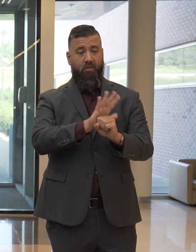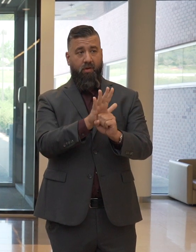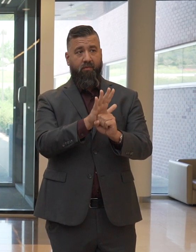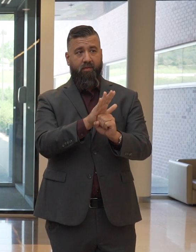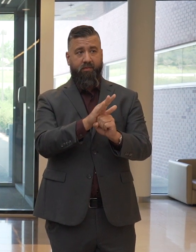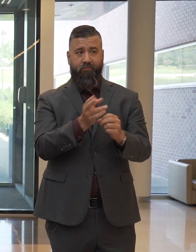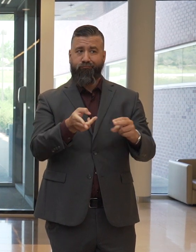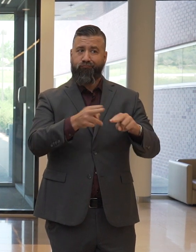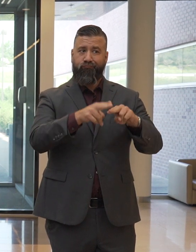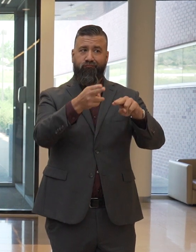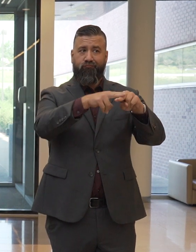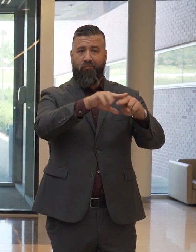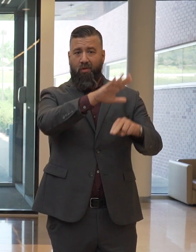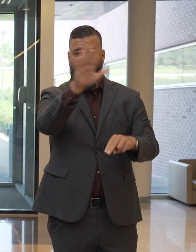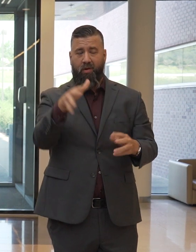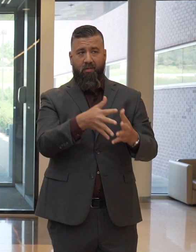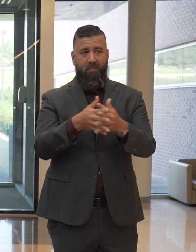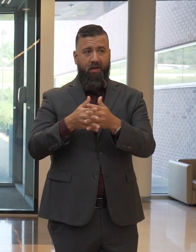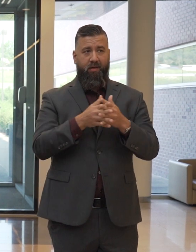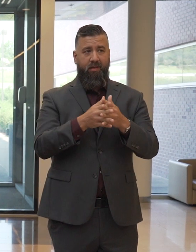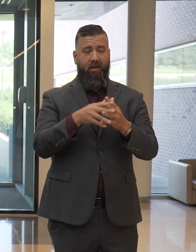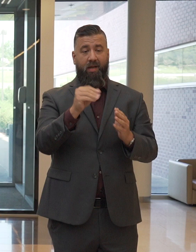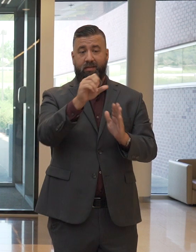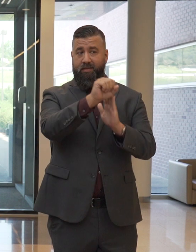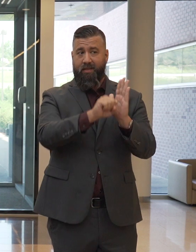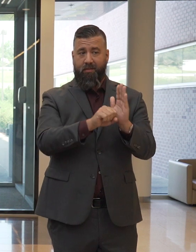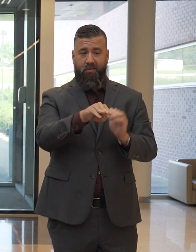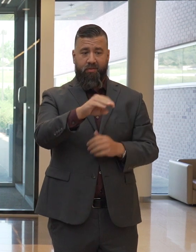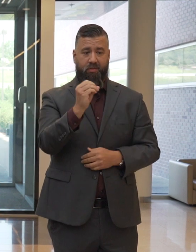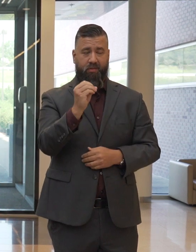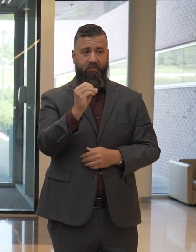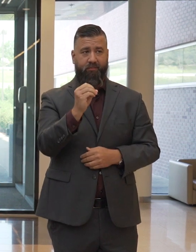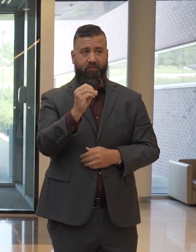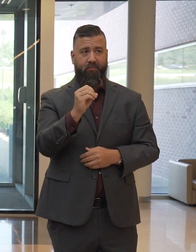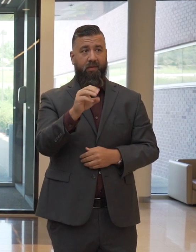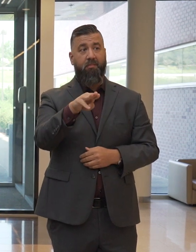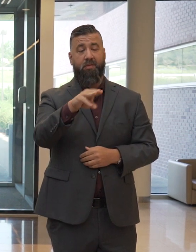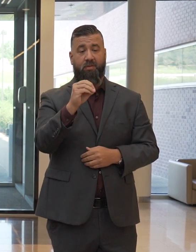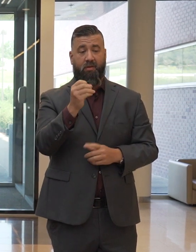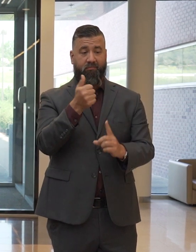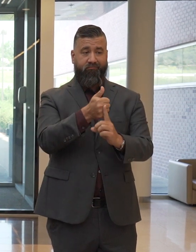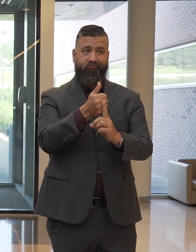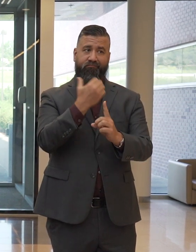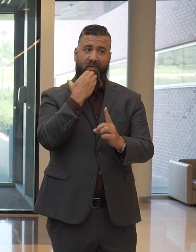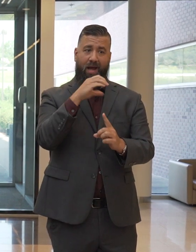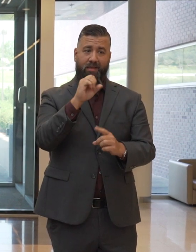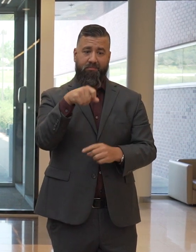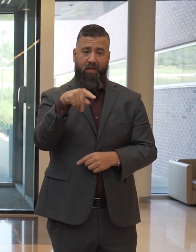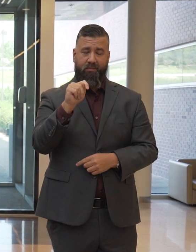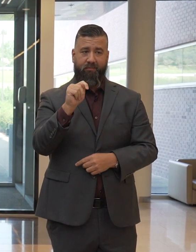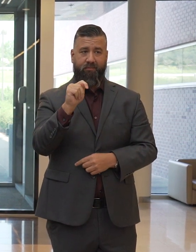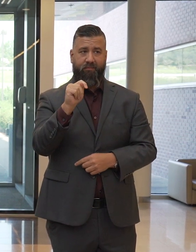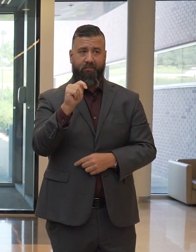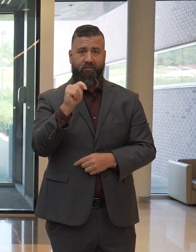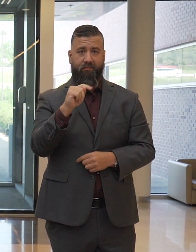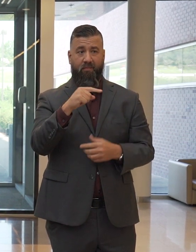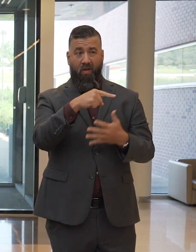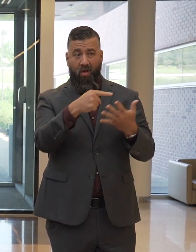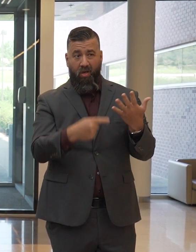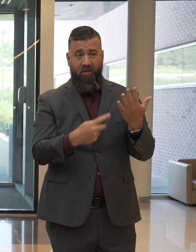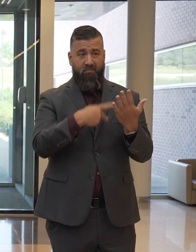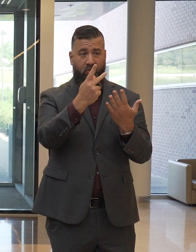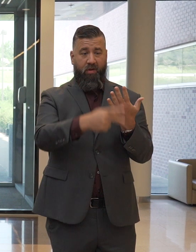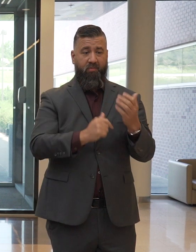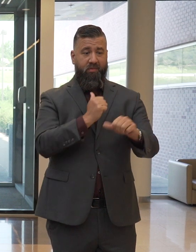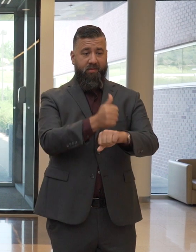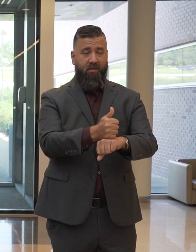is increasing across our country and across our state, and Missouri is a hot spot. And all of these initiatives that